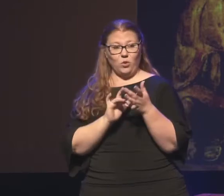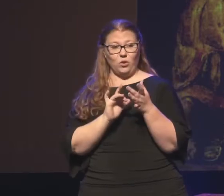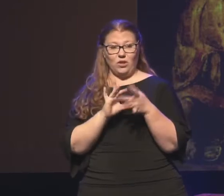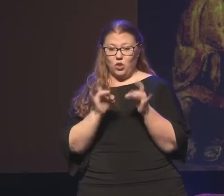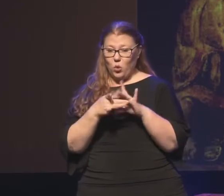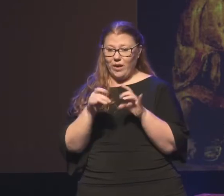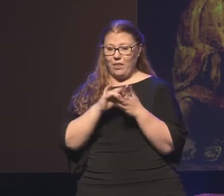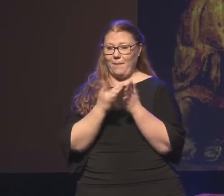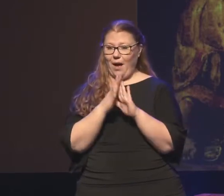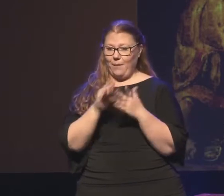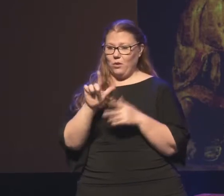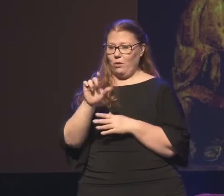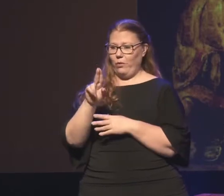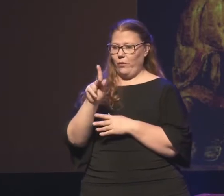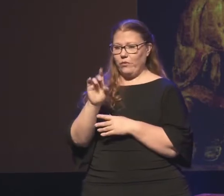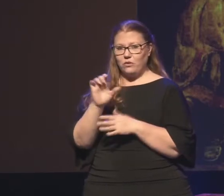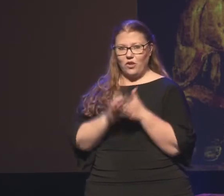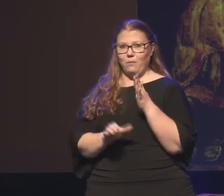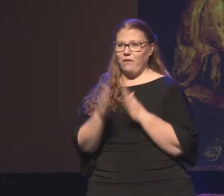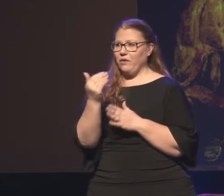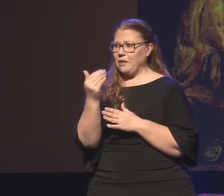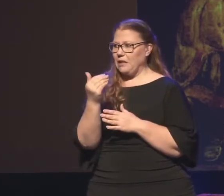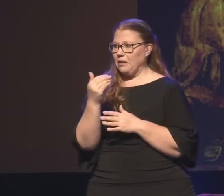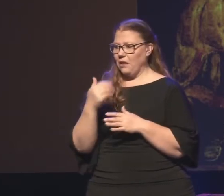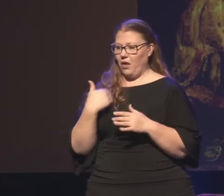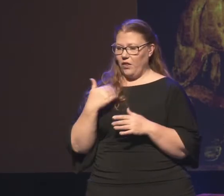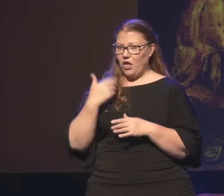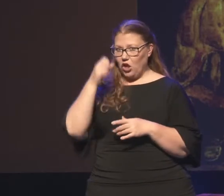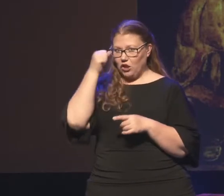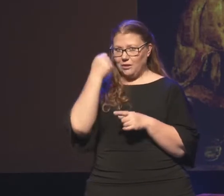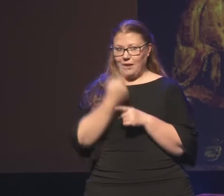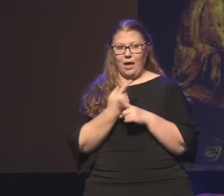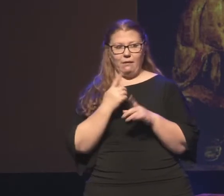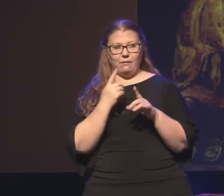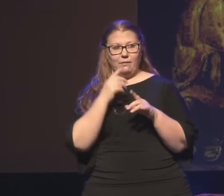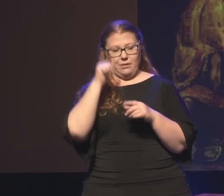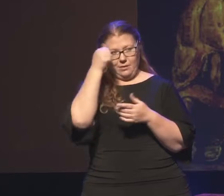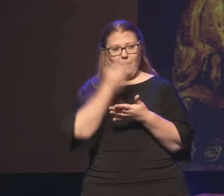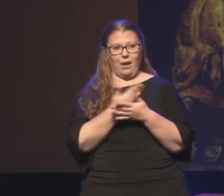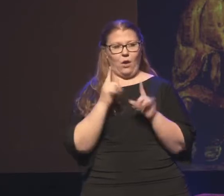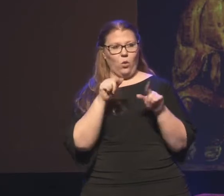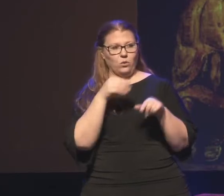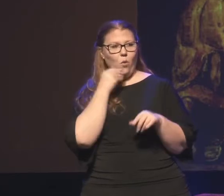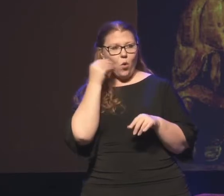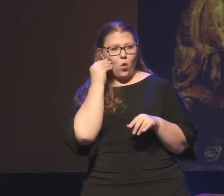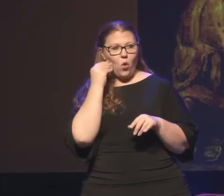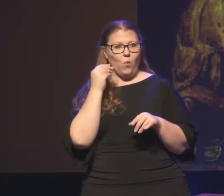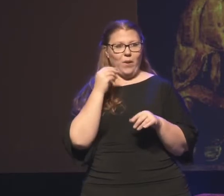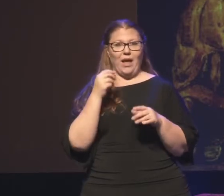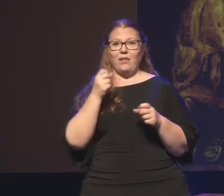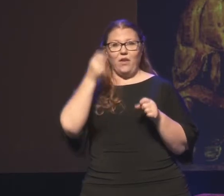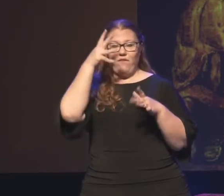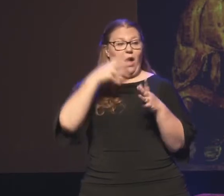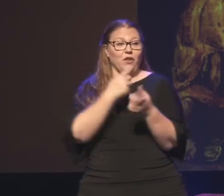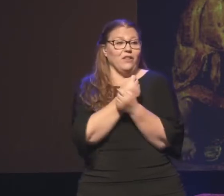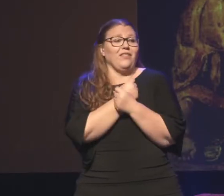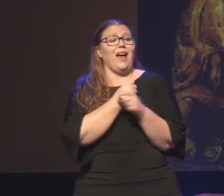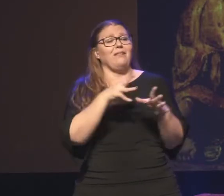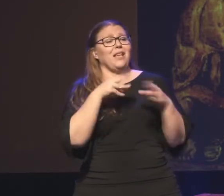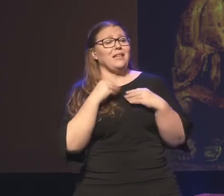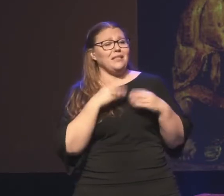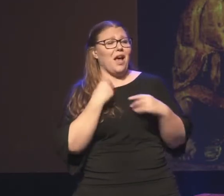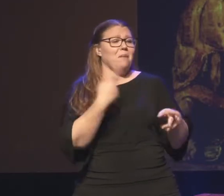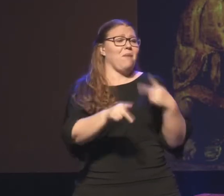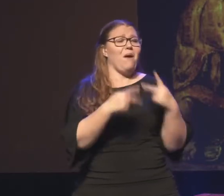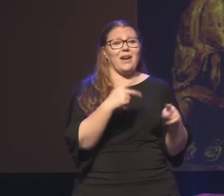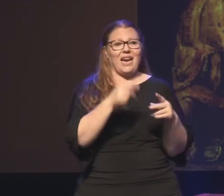15, the younger son comes home. The father, because of his spontaneous love, it just makes sense. We're throwing a party. It